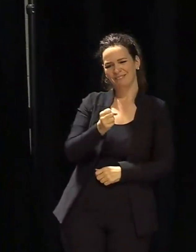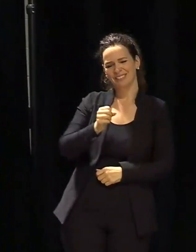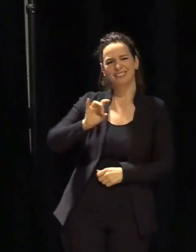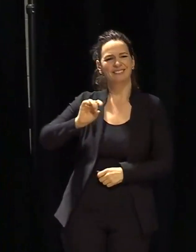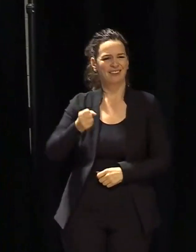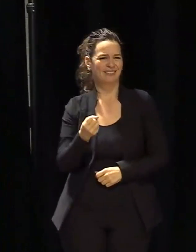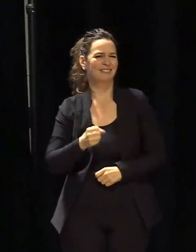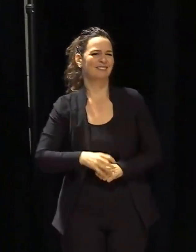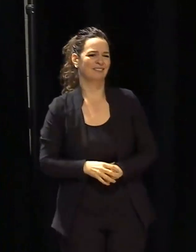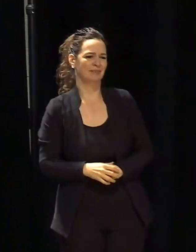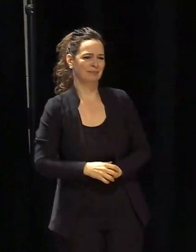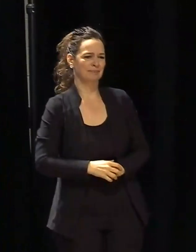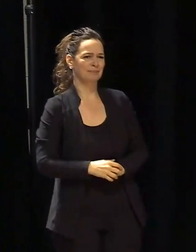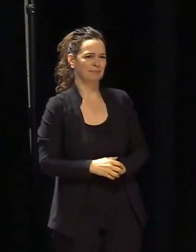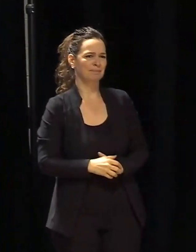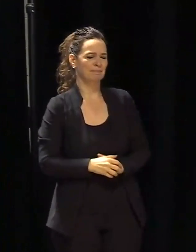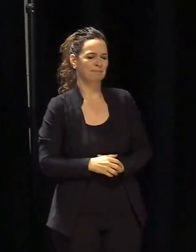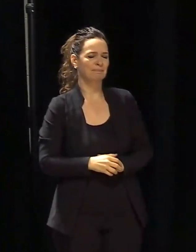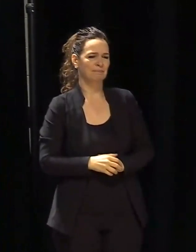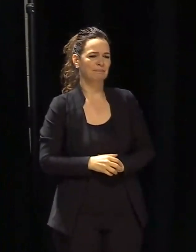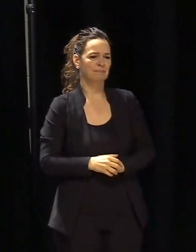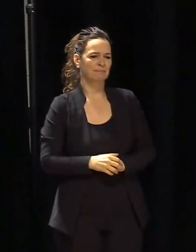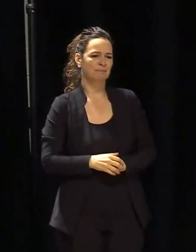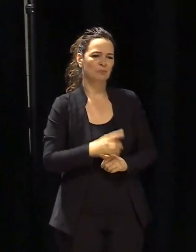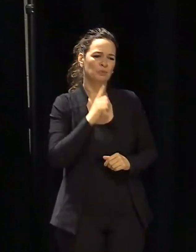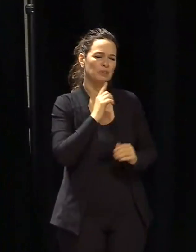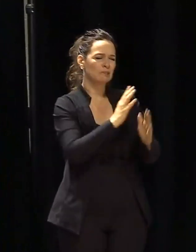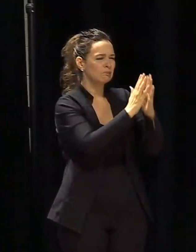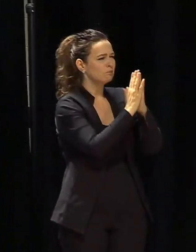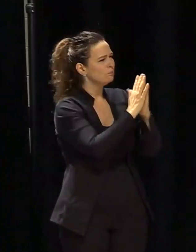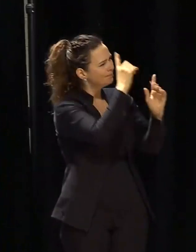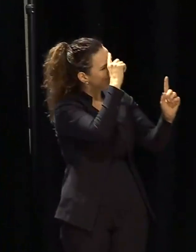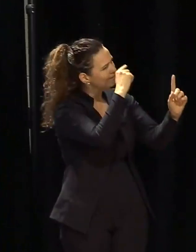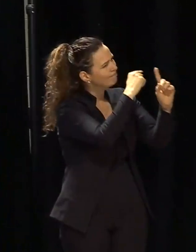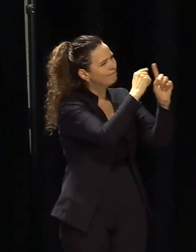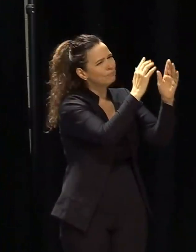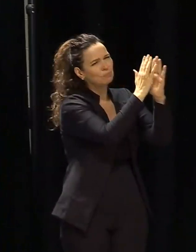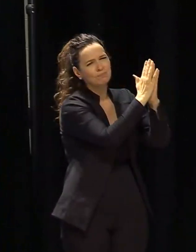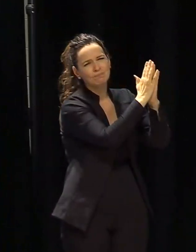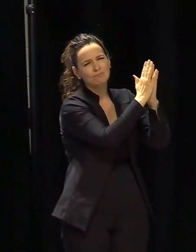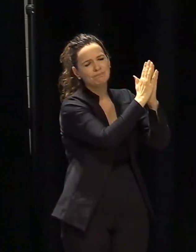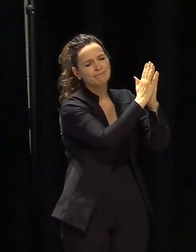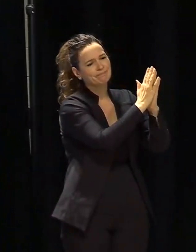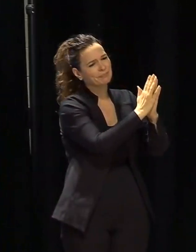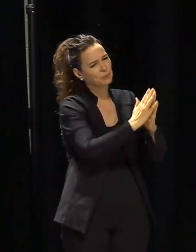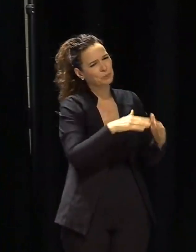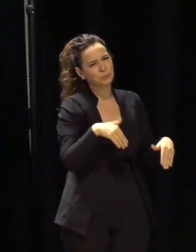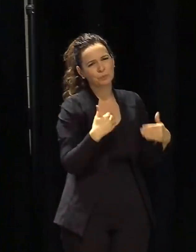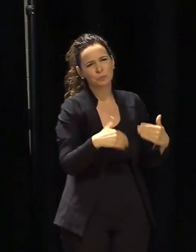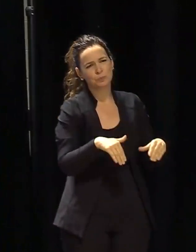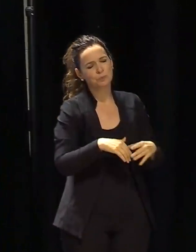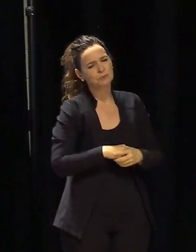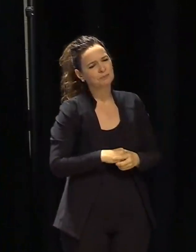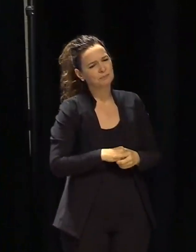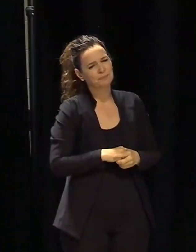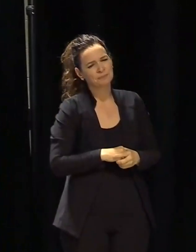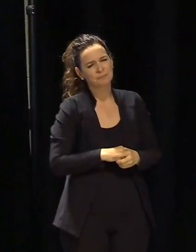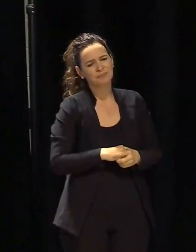Again, very sorry to their families, and it's just been a very tough